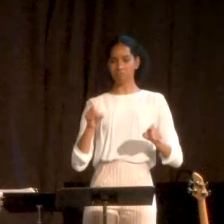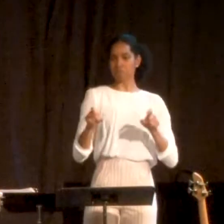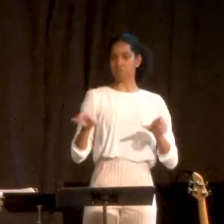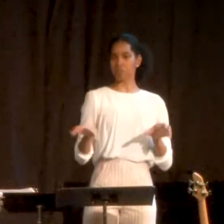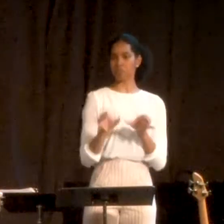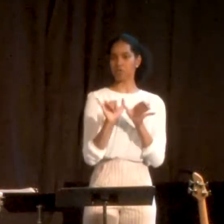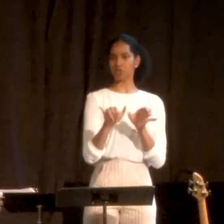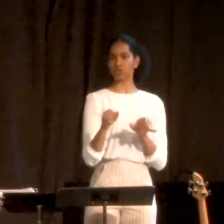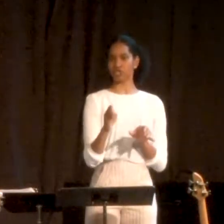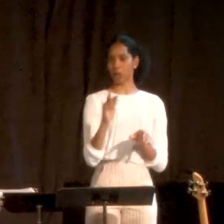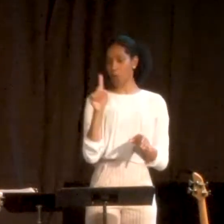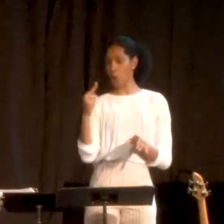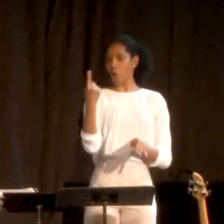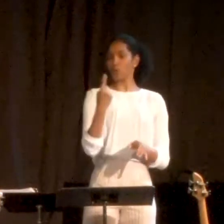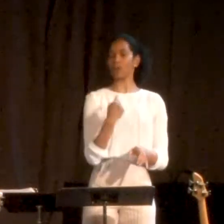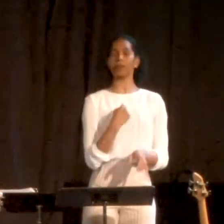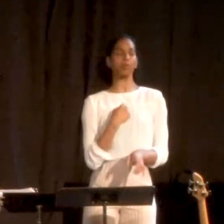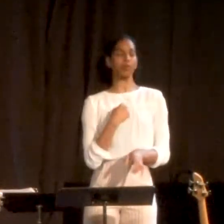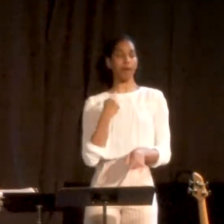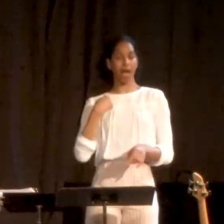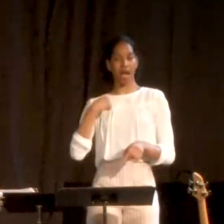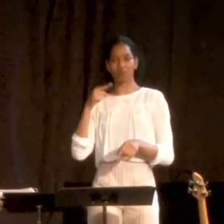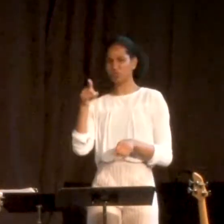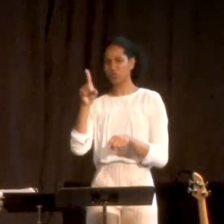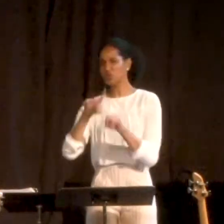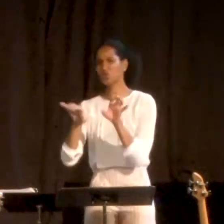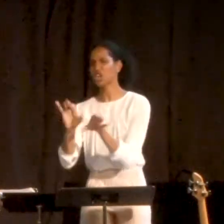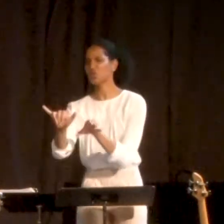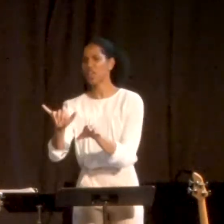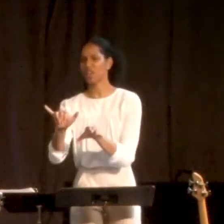to tell people what they can or can't do,